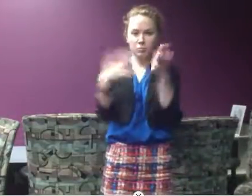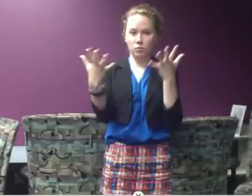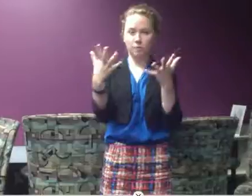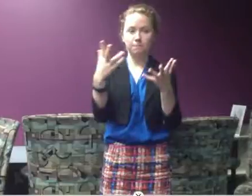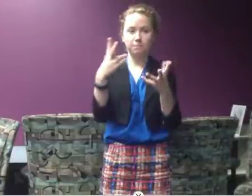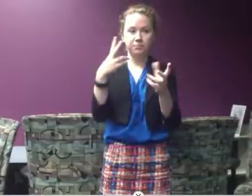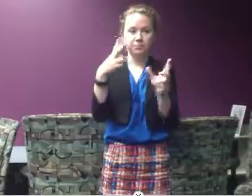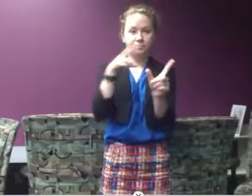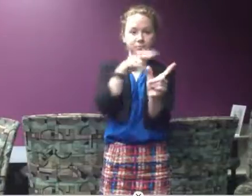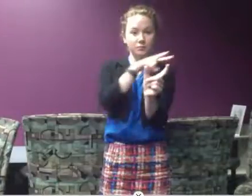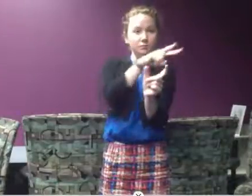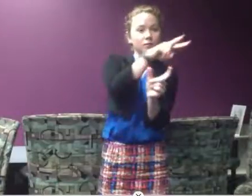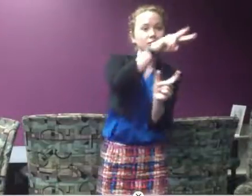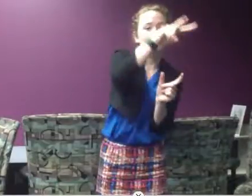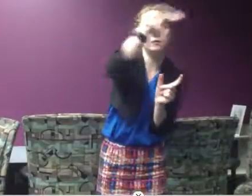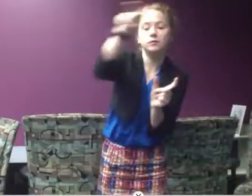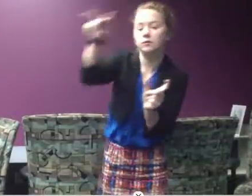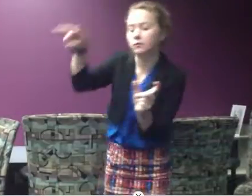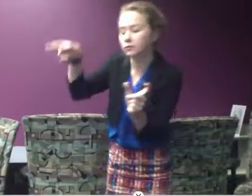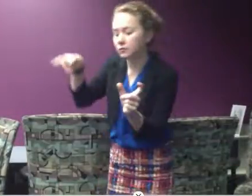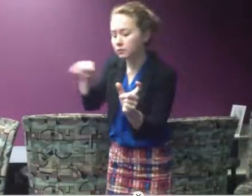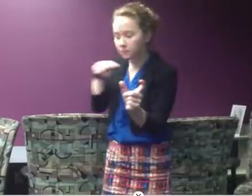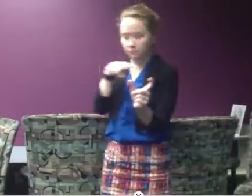it means kind of like